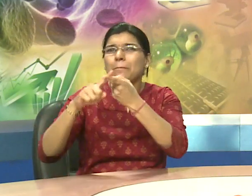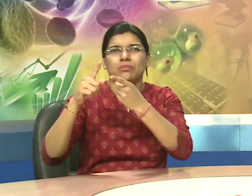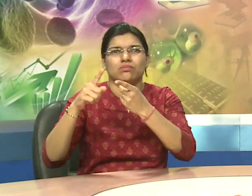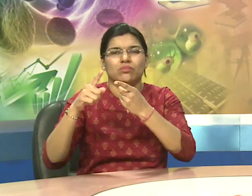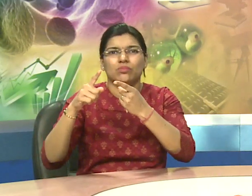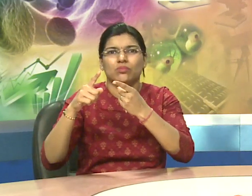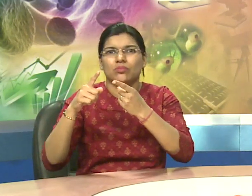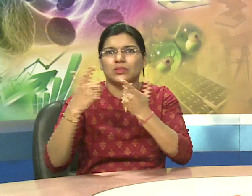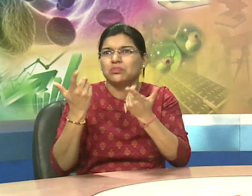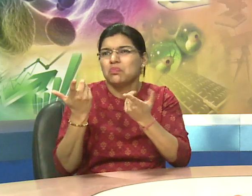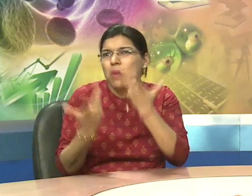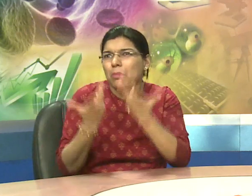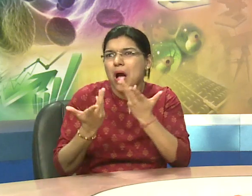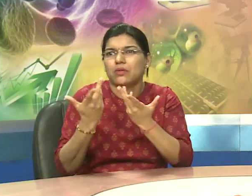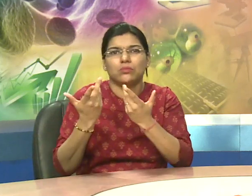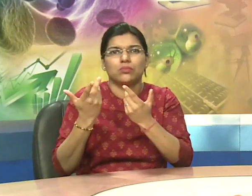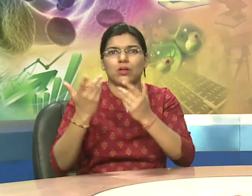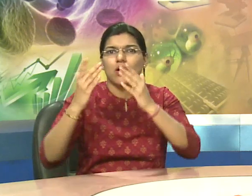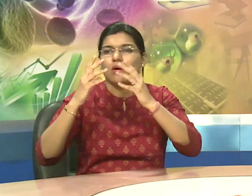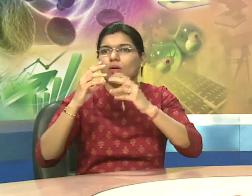Similarly, it happens internationally.